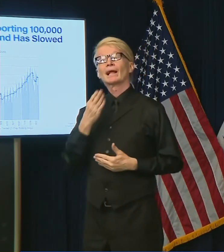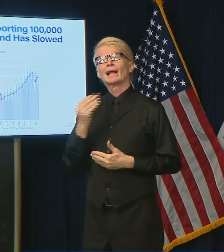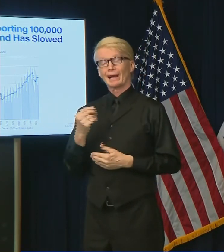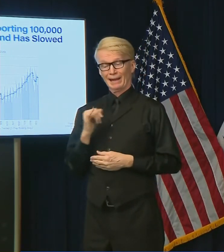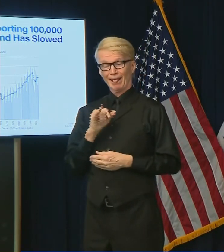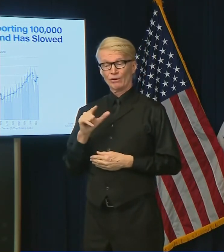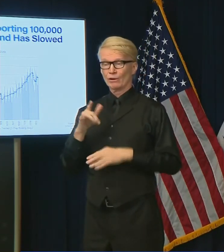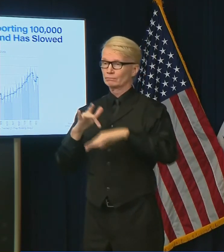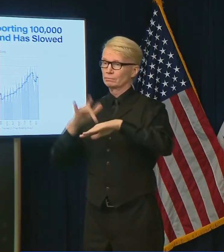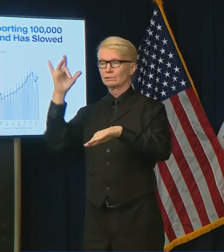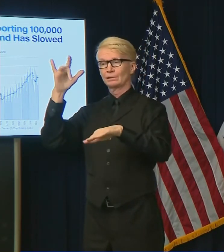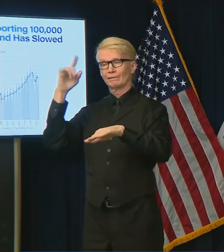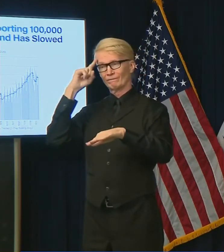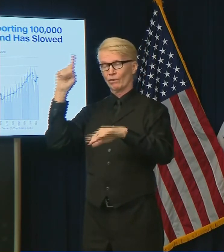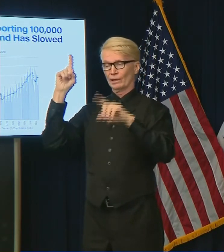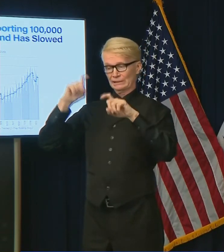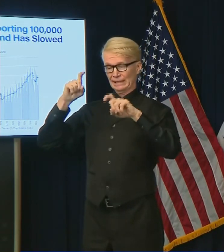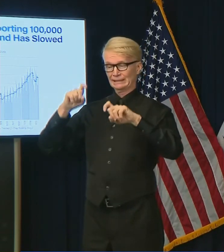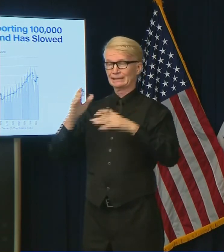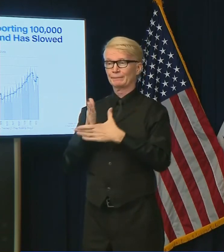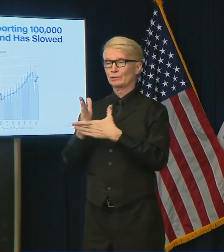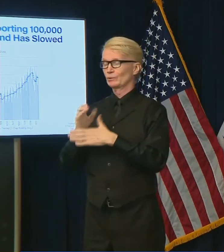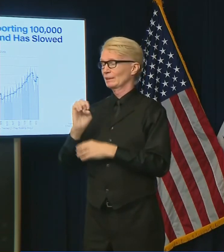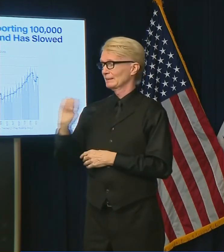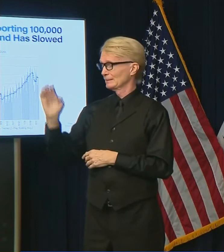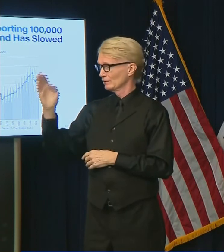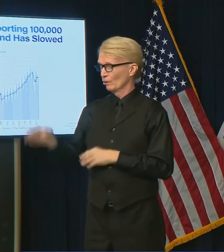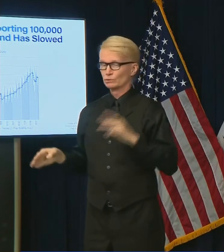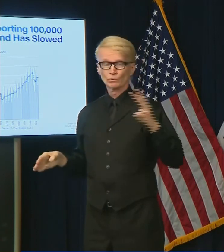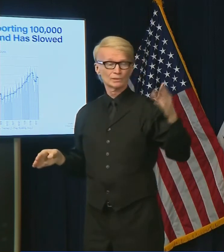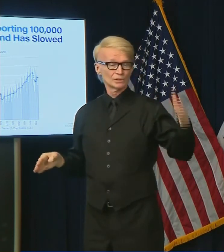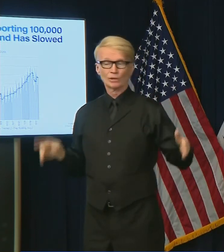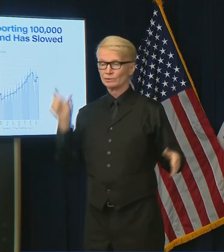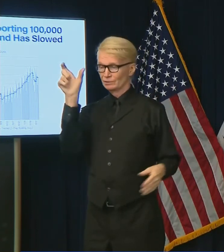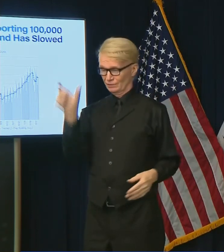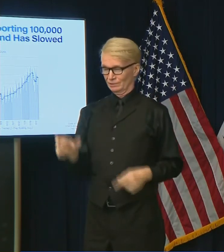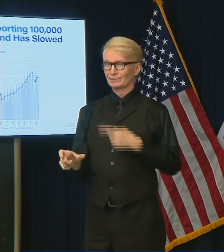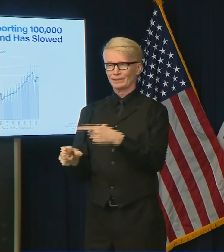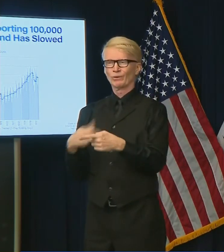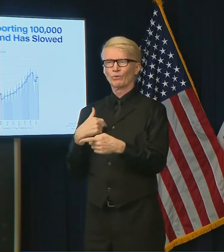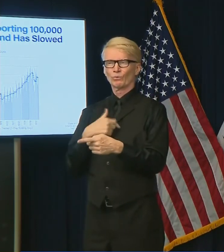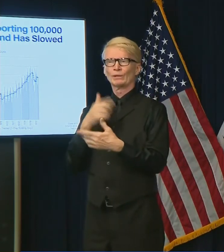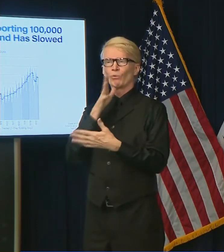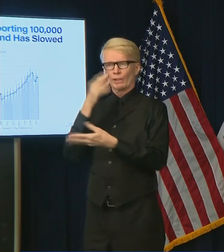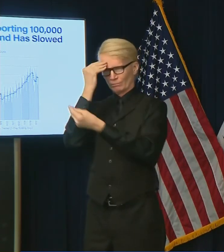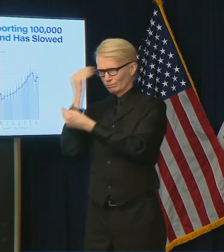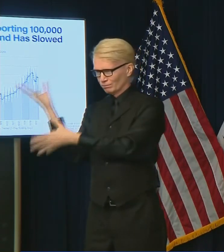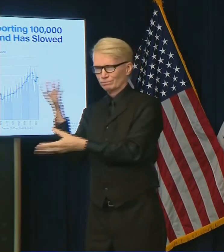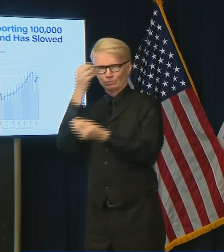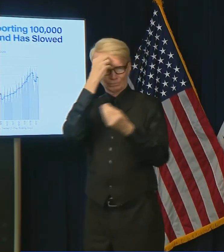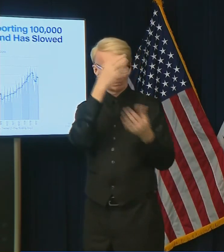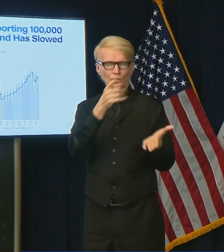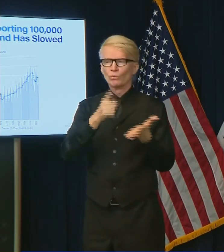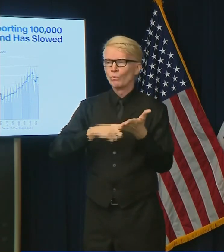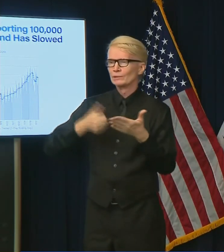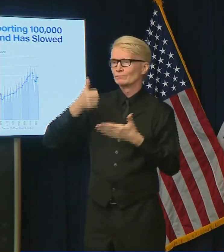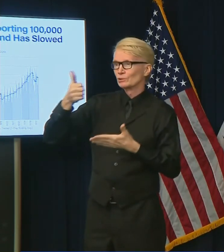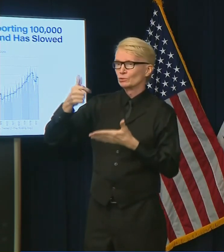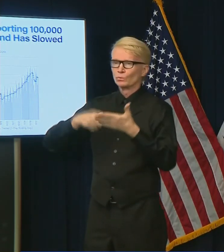coasts, Illinois will share what we've learned on what works and what doesn't. So even as we look ahead